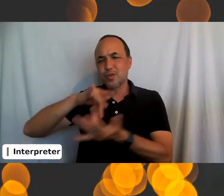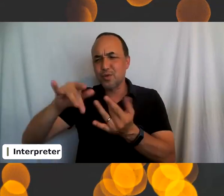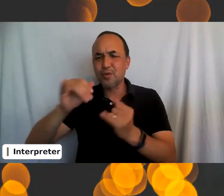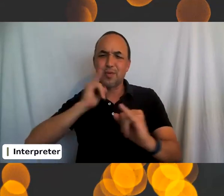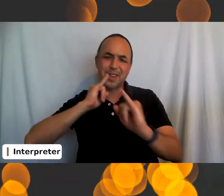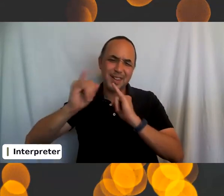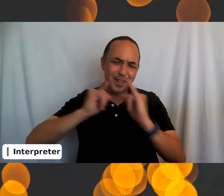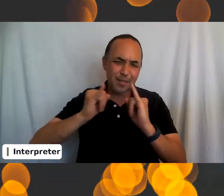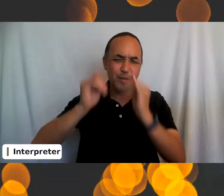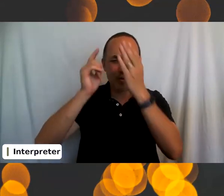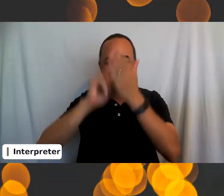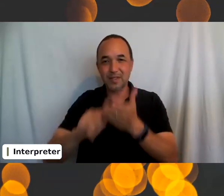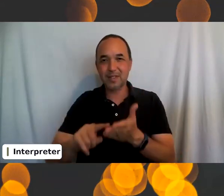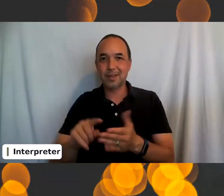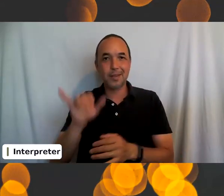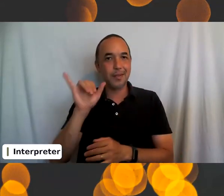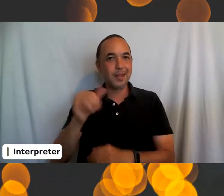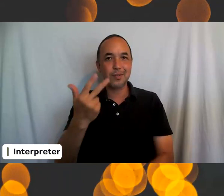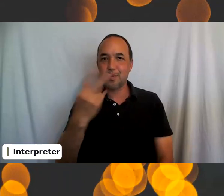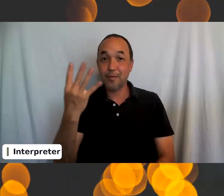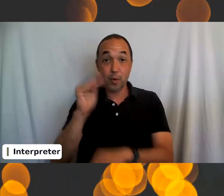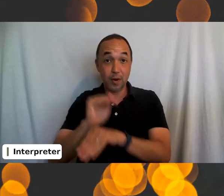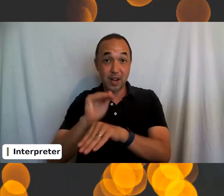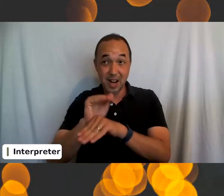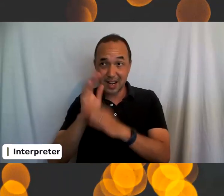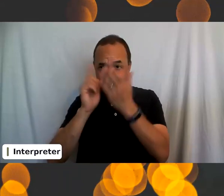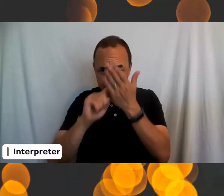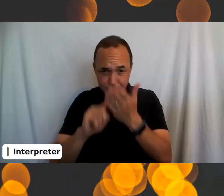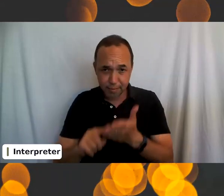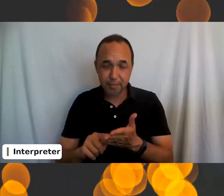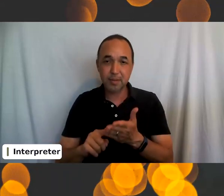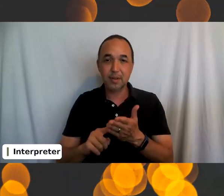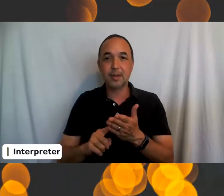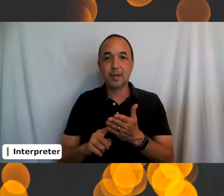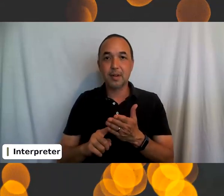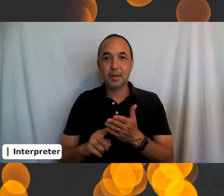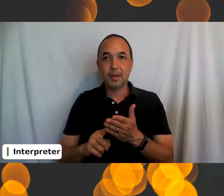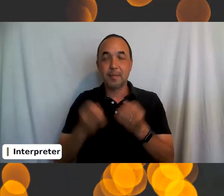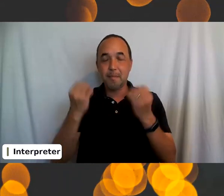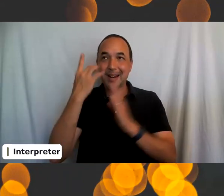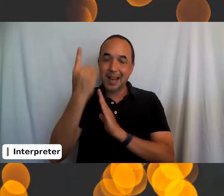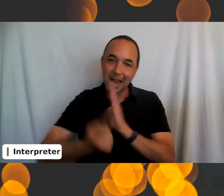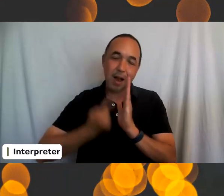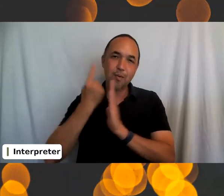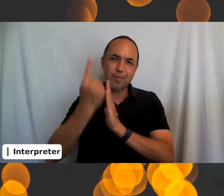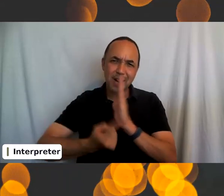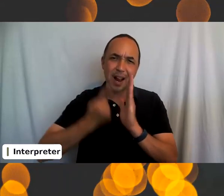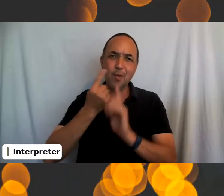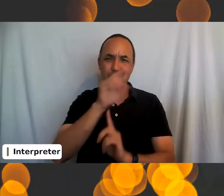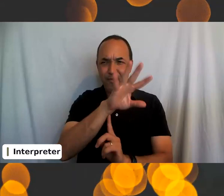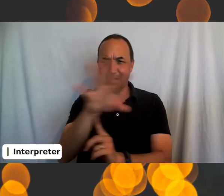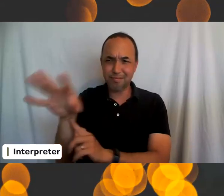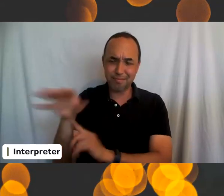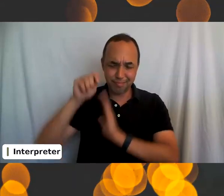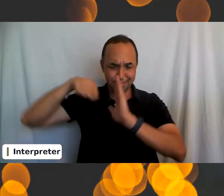in there investigating 3 or 4 nights, and you know, hours and hours of footage. So you're seeing kind of the